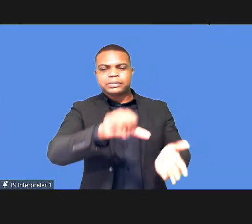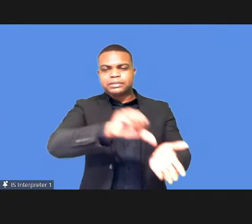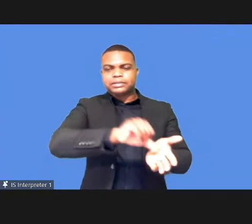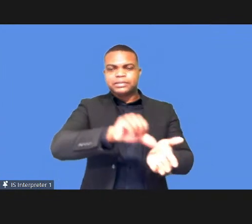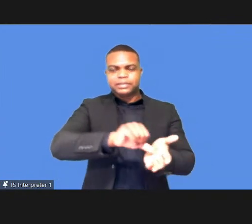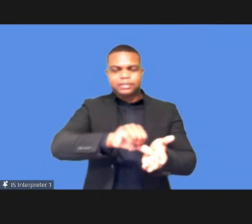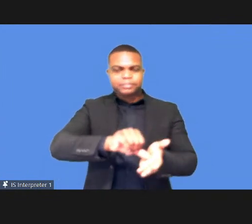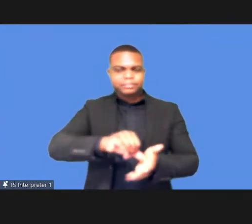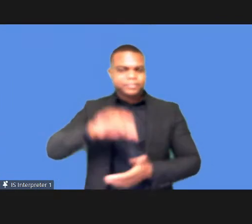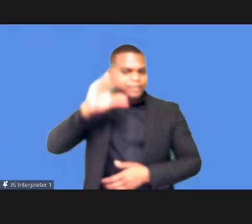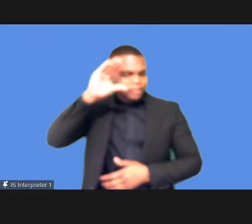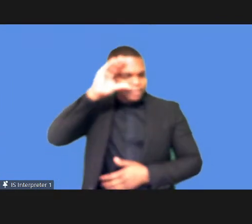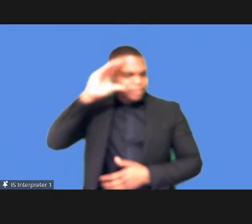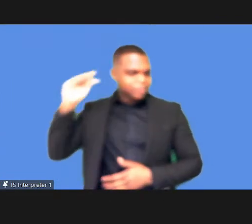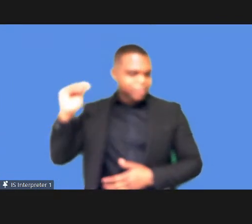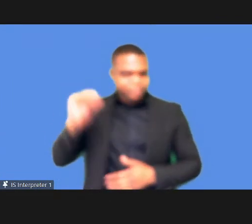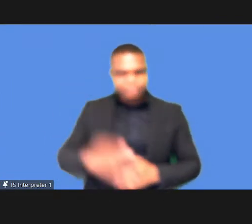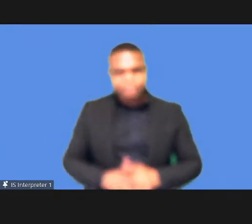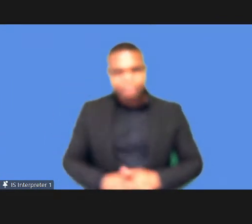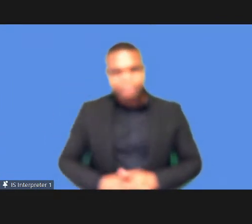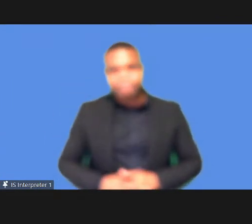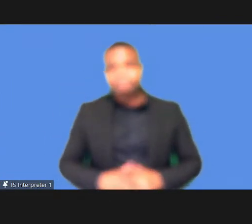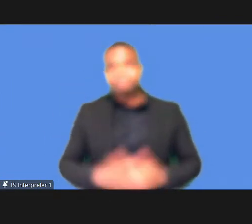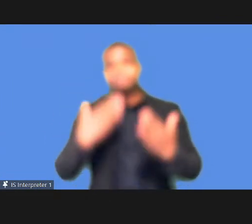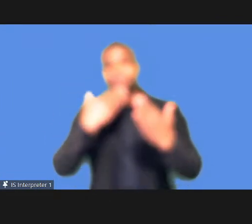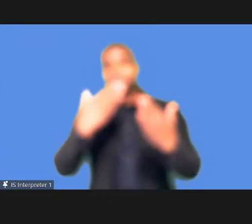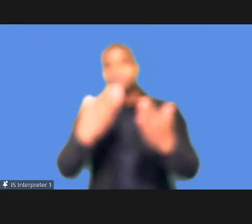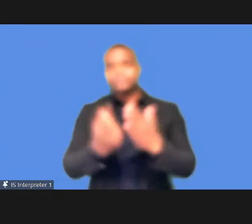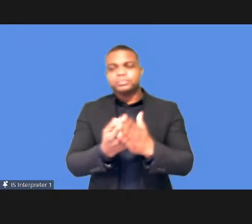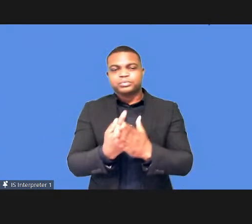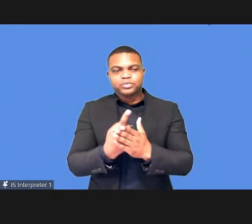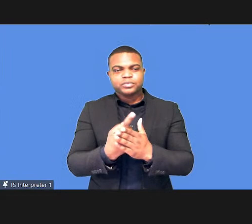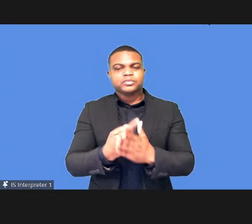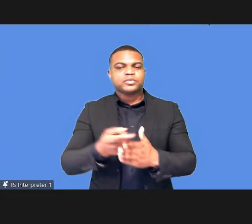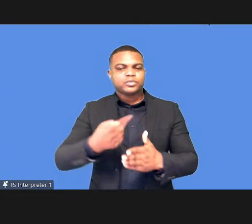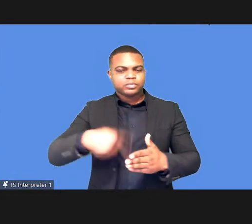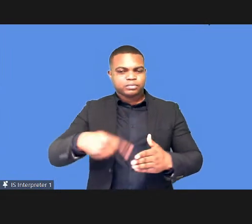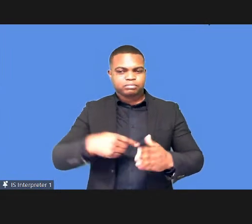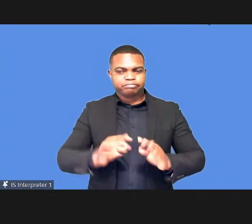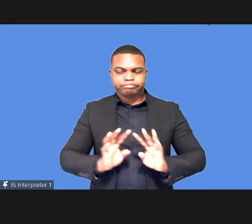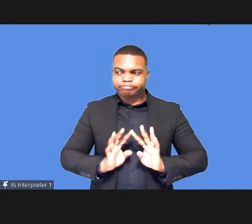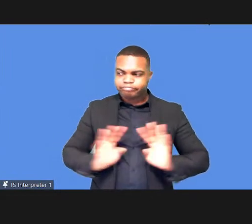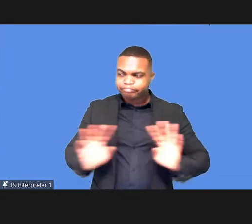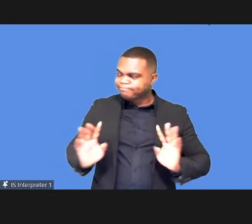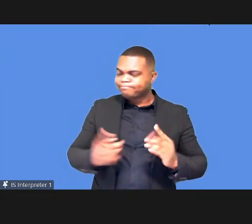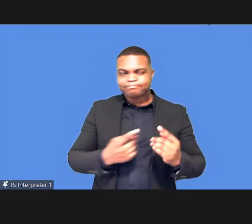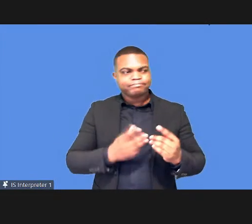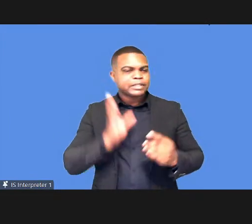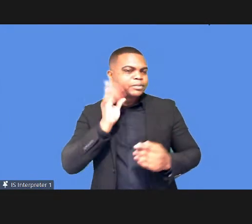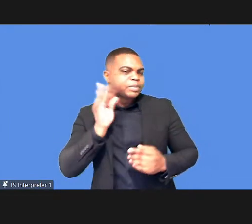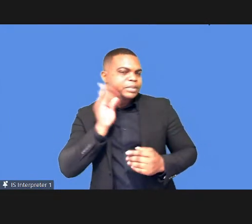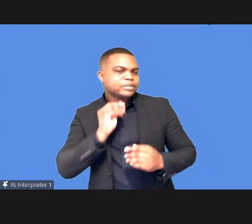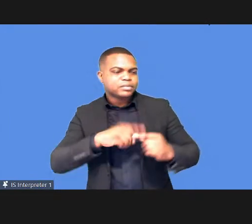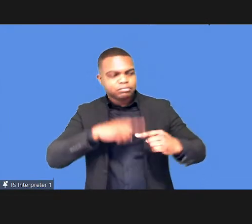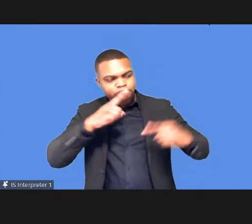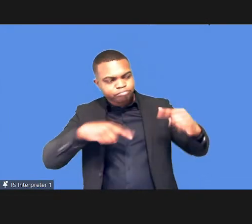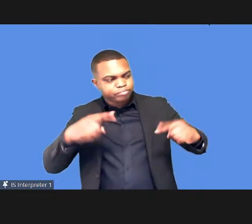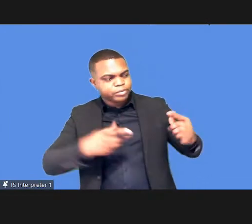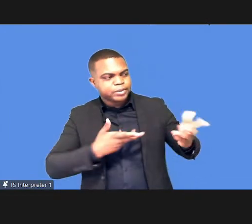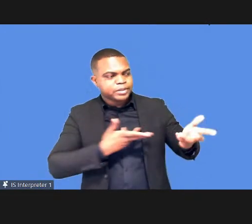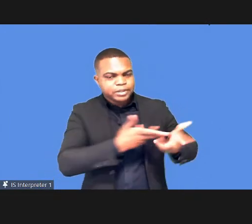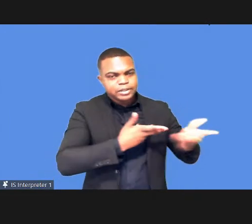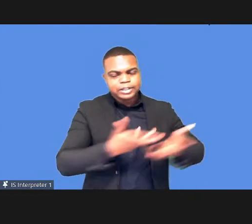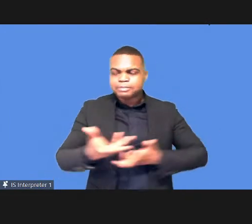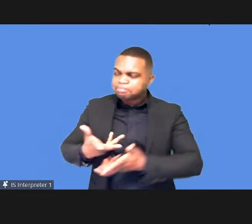countries that have also come for this forum. I think that there